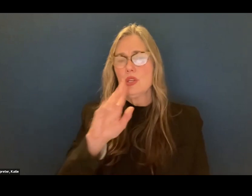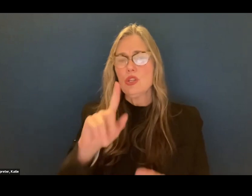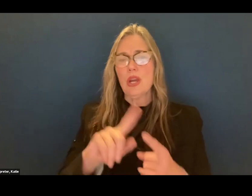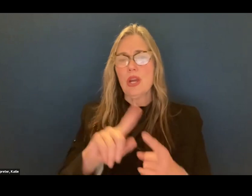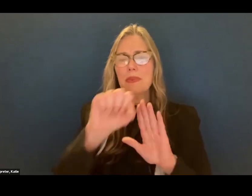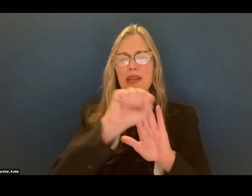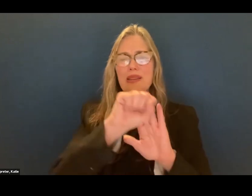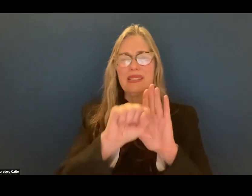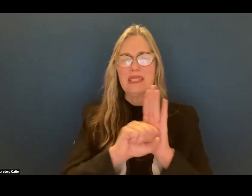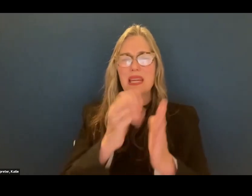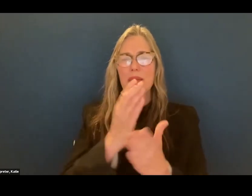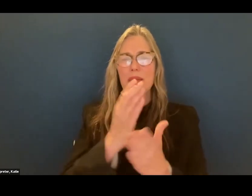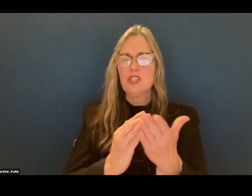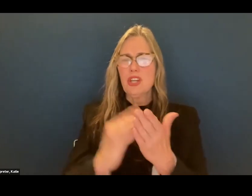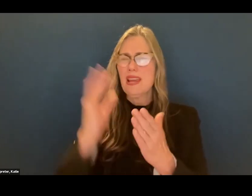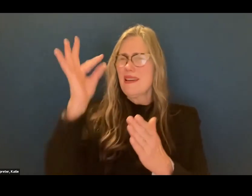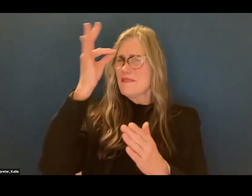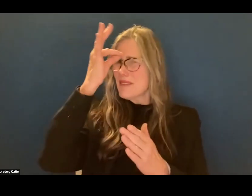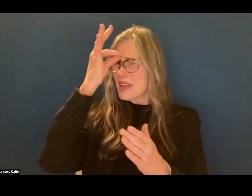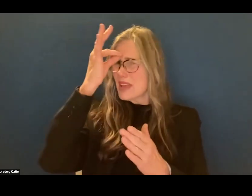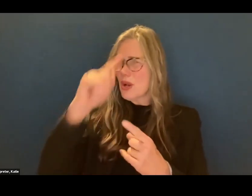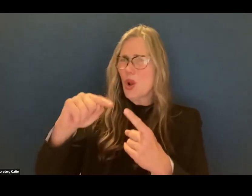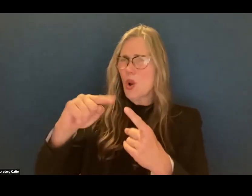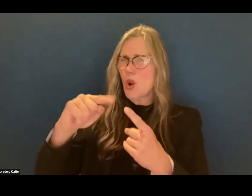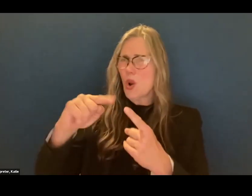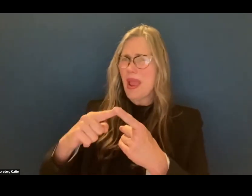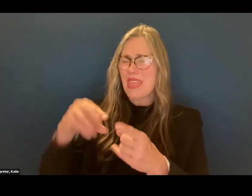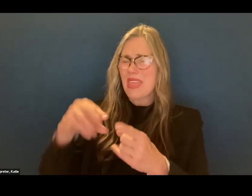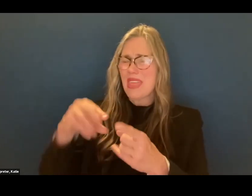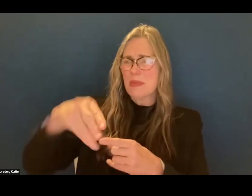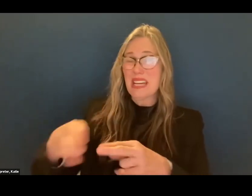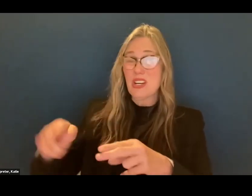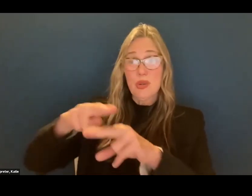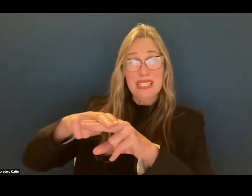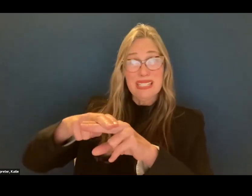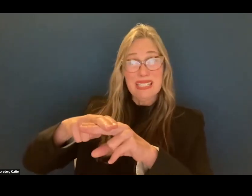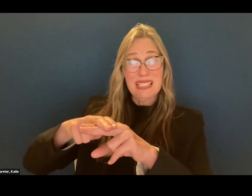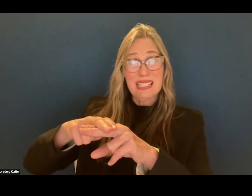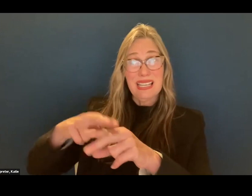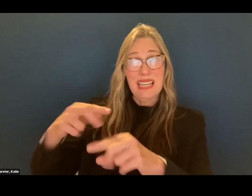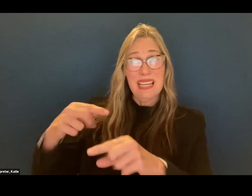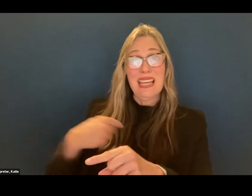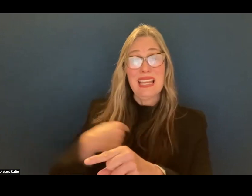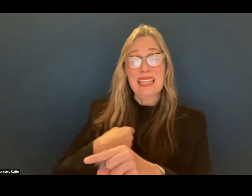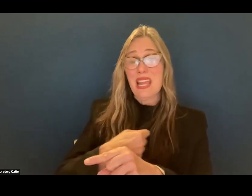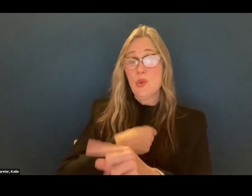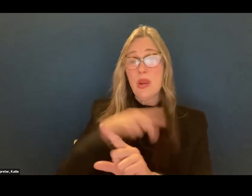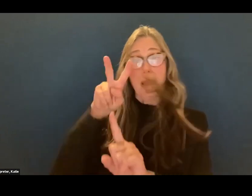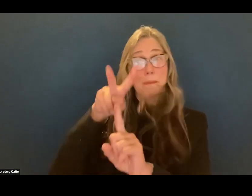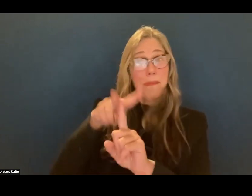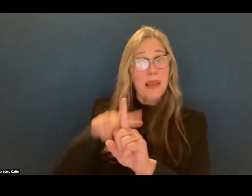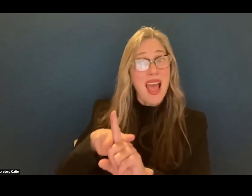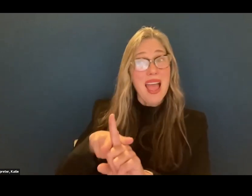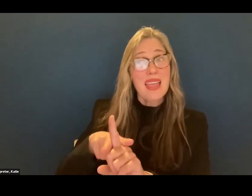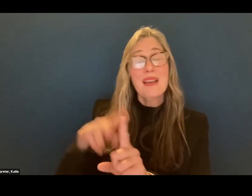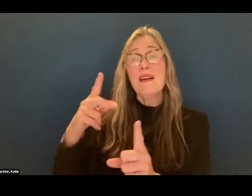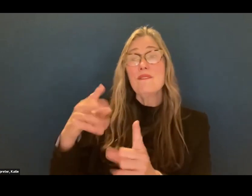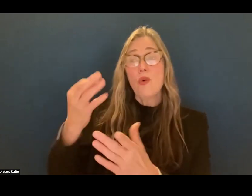state budget, is the federal budget, if when they increase their expending, is there opportunity for us to apply for federal